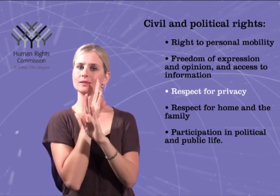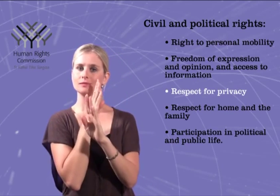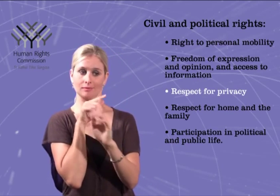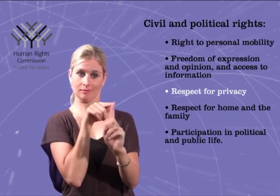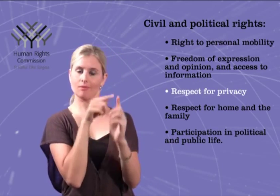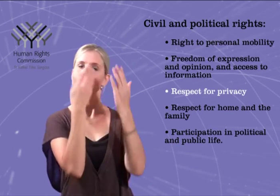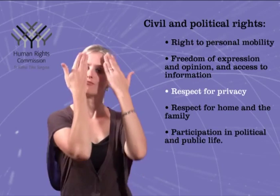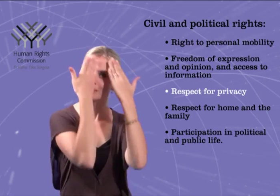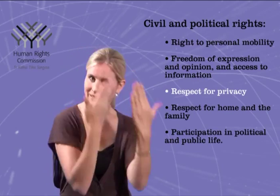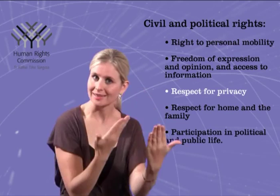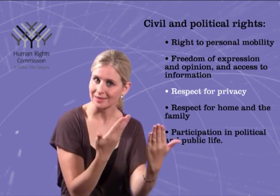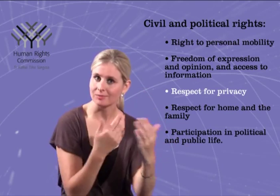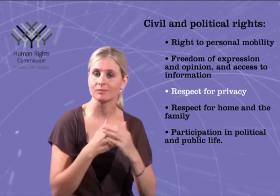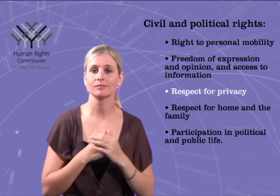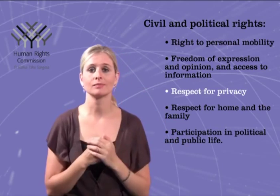respect for privacy,